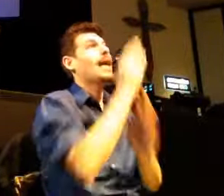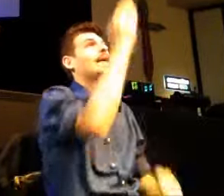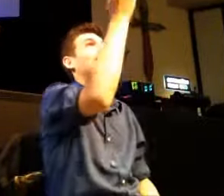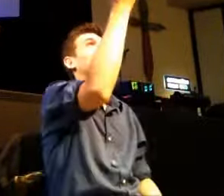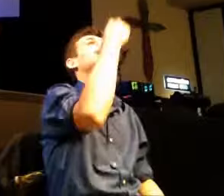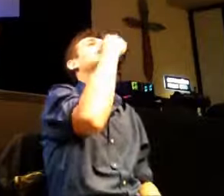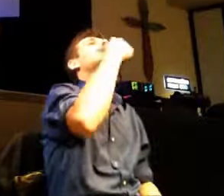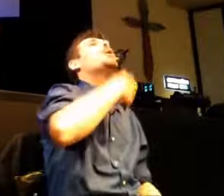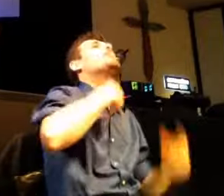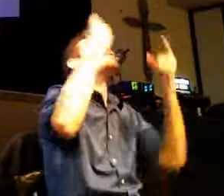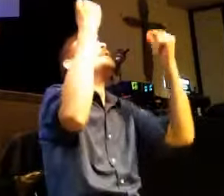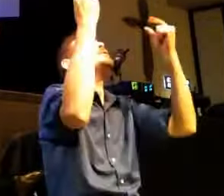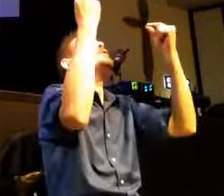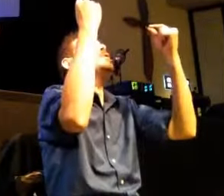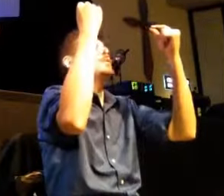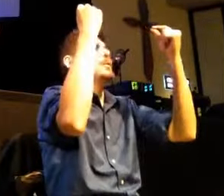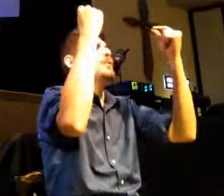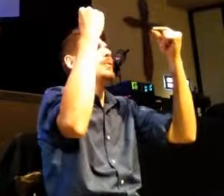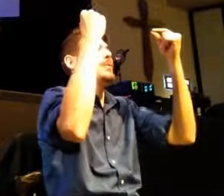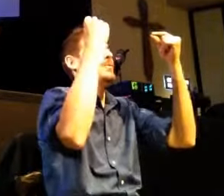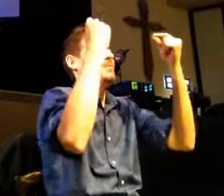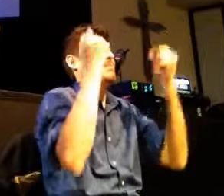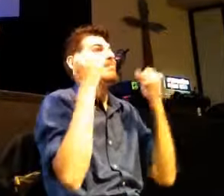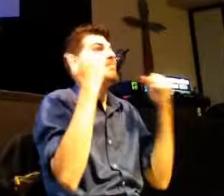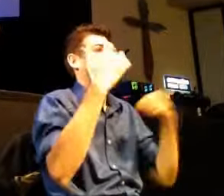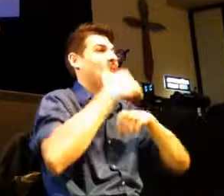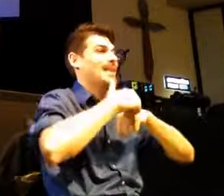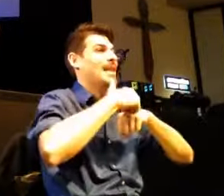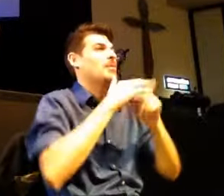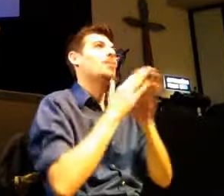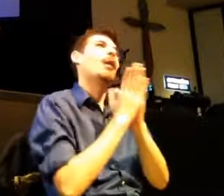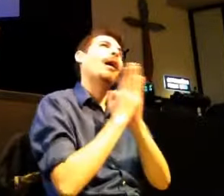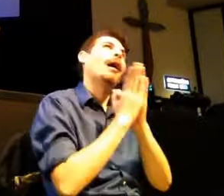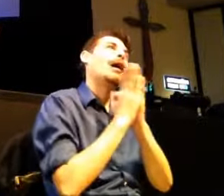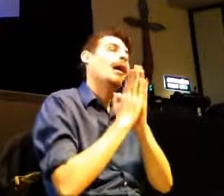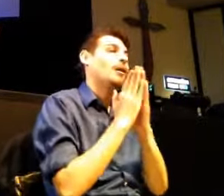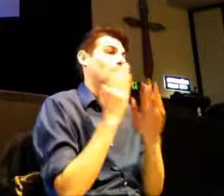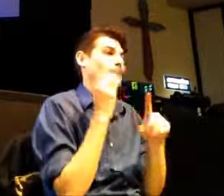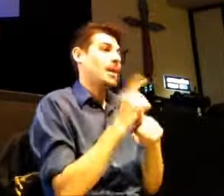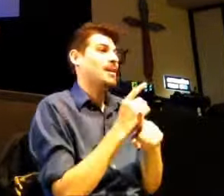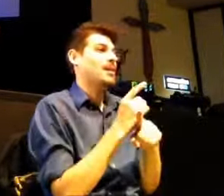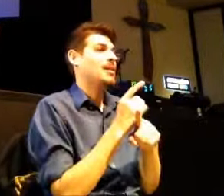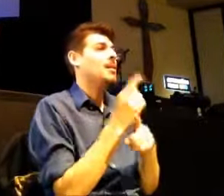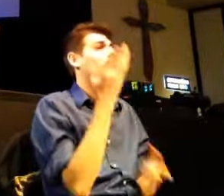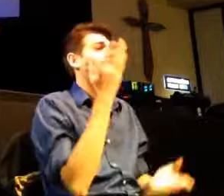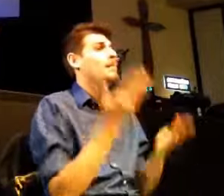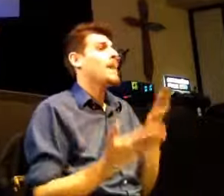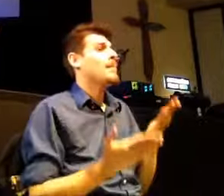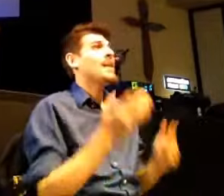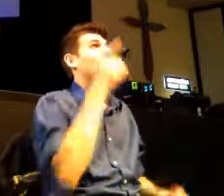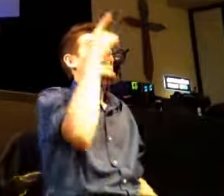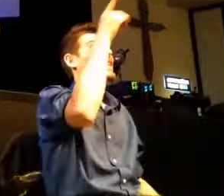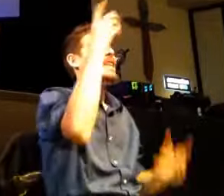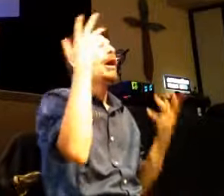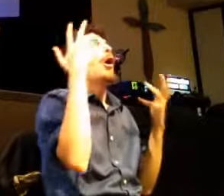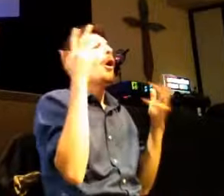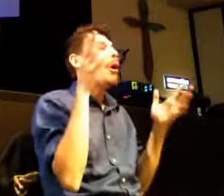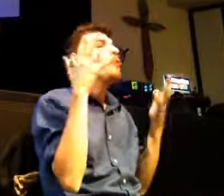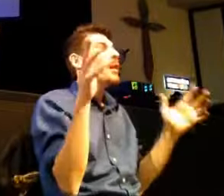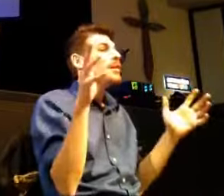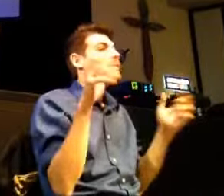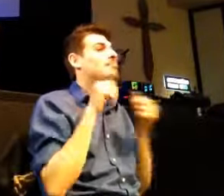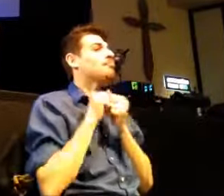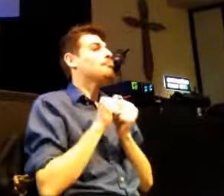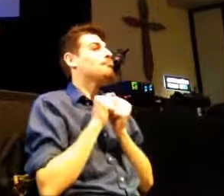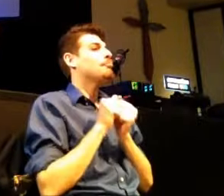just do it. And we forget to consider maybe God already has. maybe God's already there. And the great